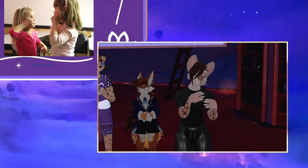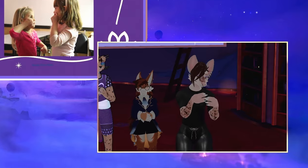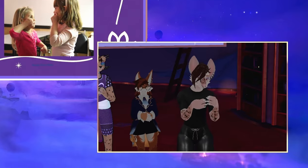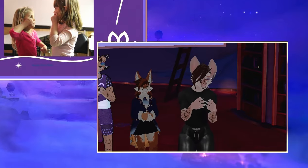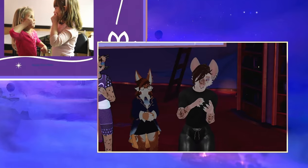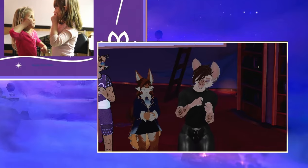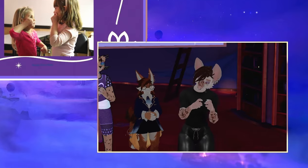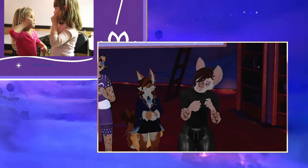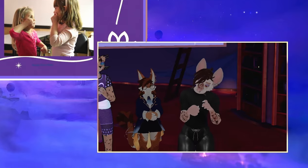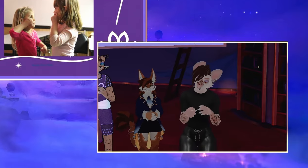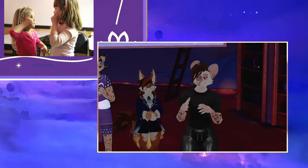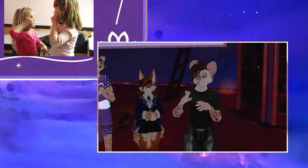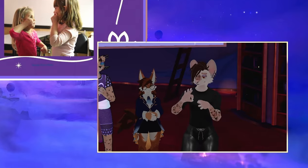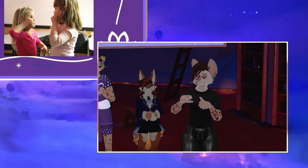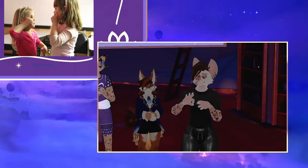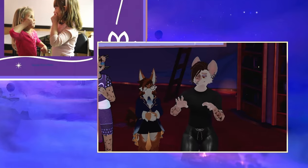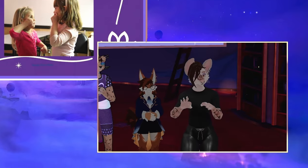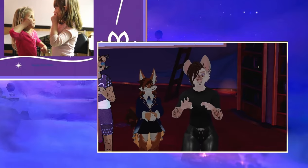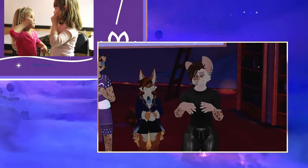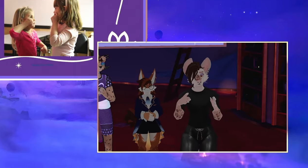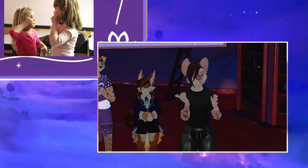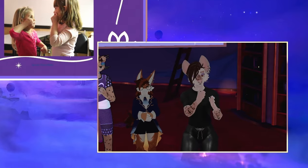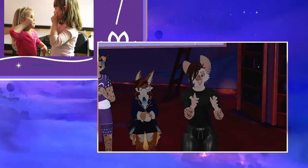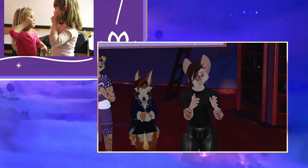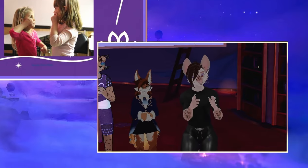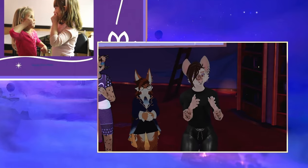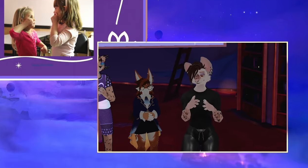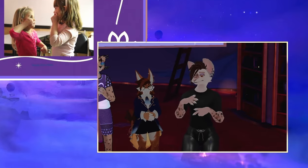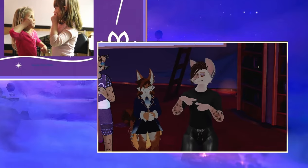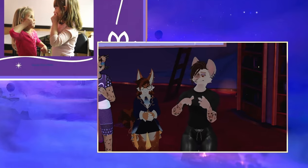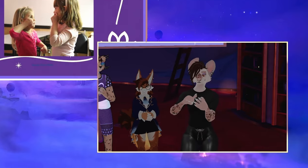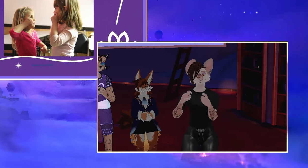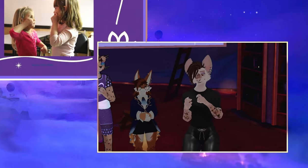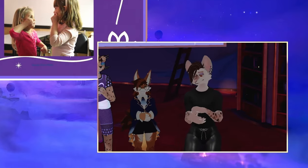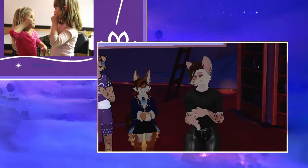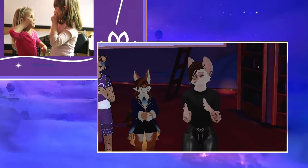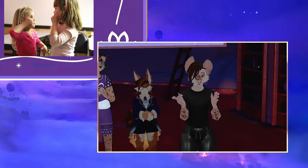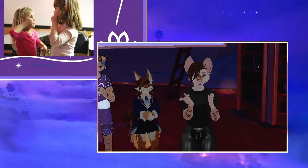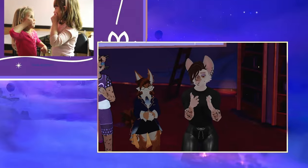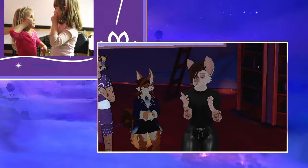to change anything up. It is a faithful rendition from one to another.